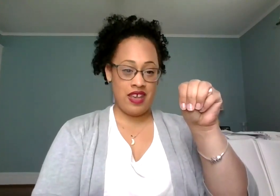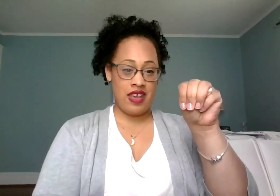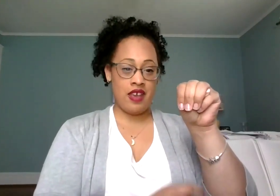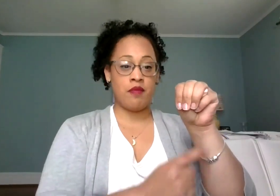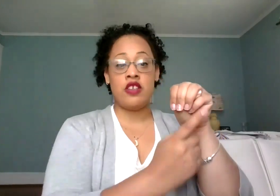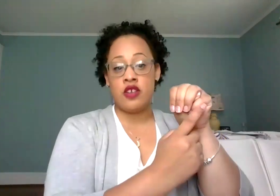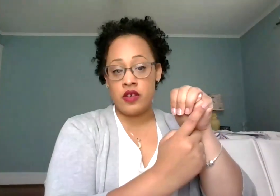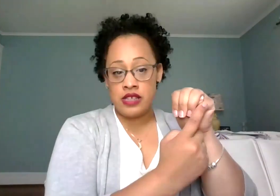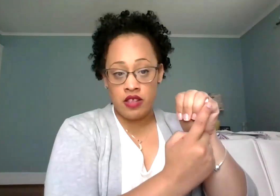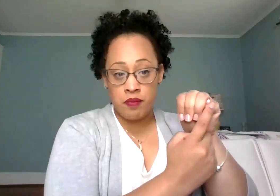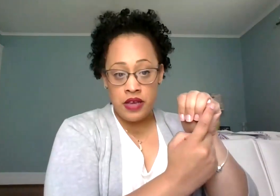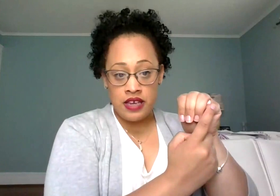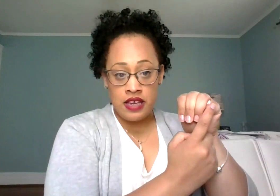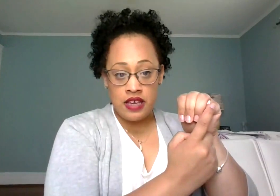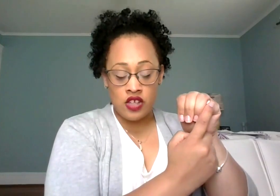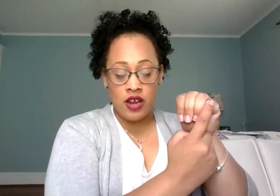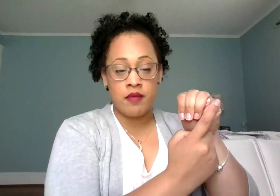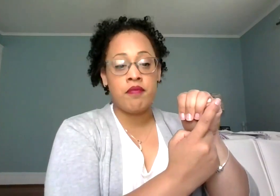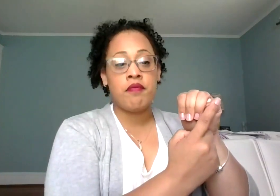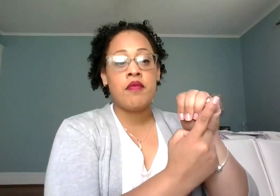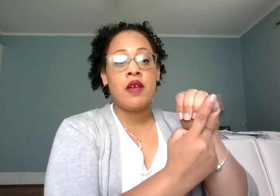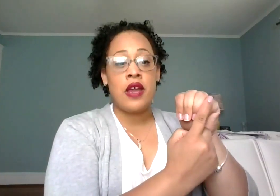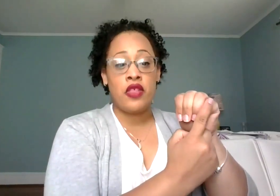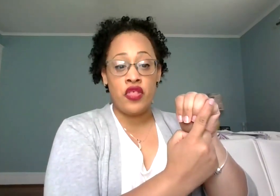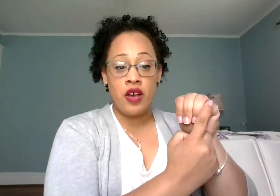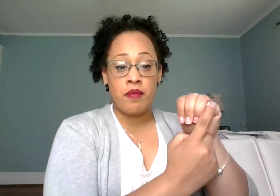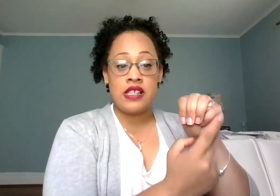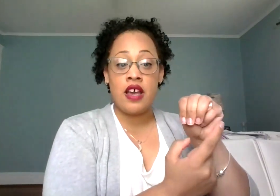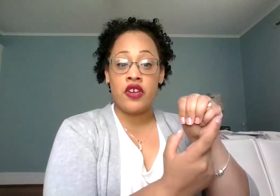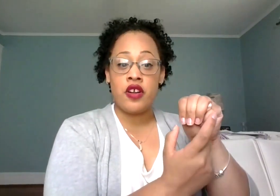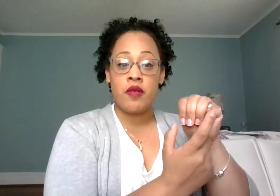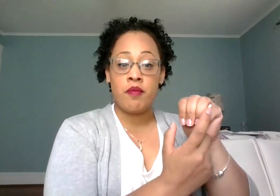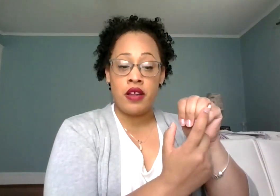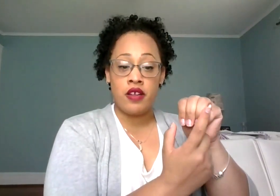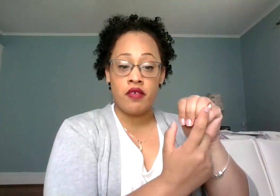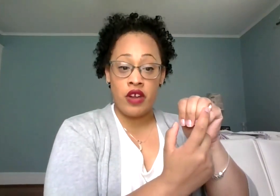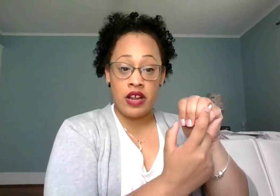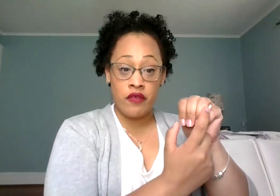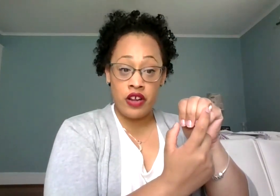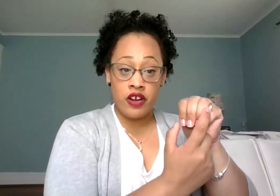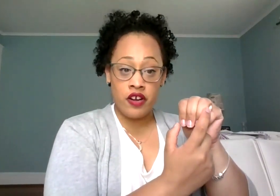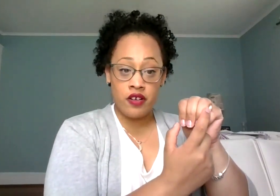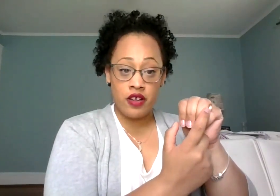M. You notice how the pinky, sorry, my thumb is under my ring finger?